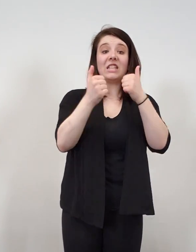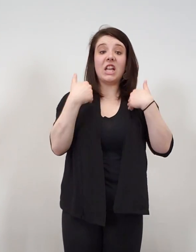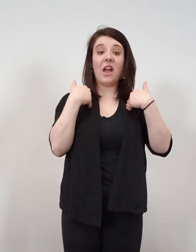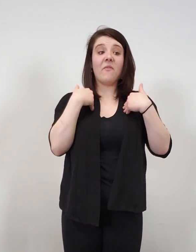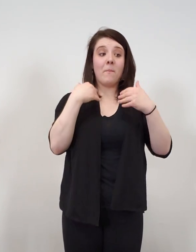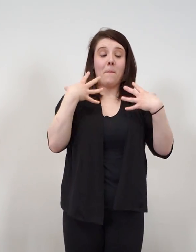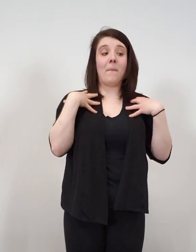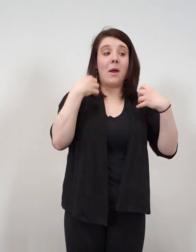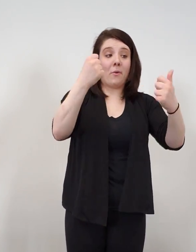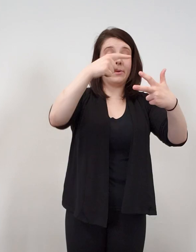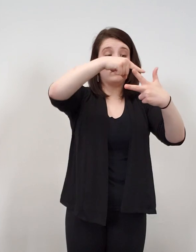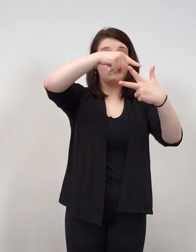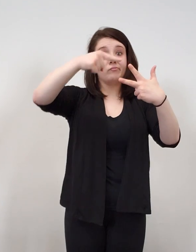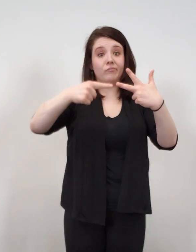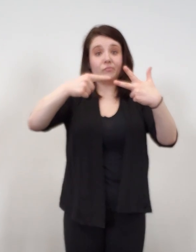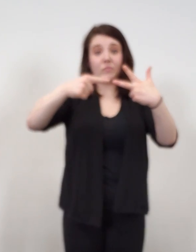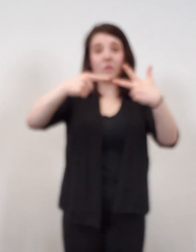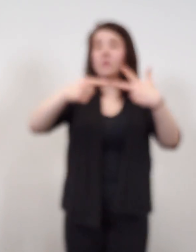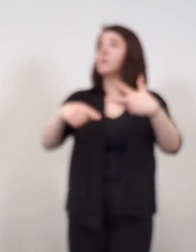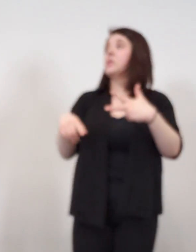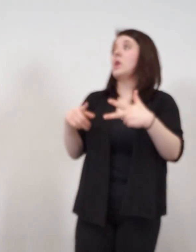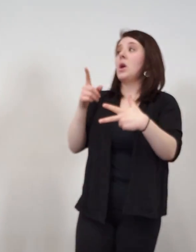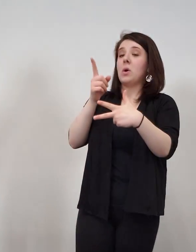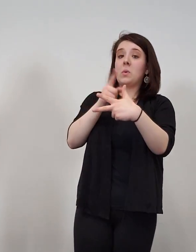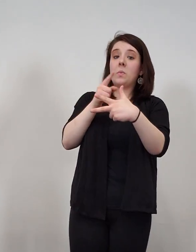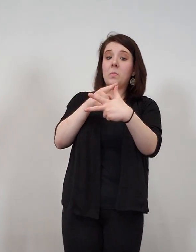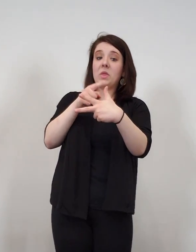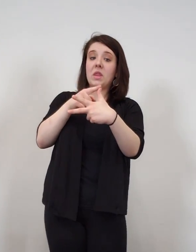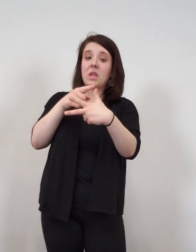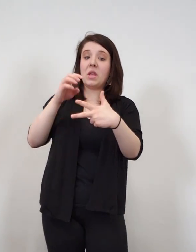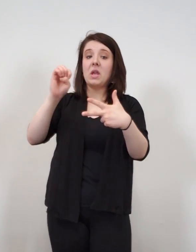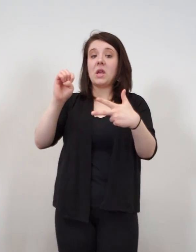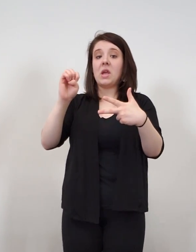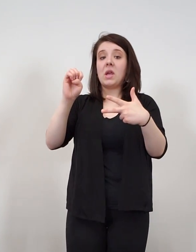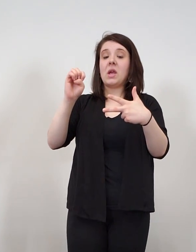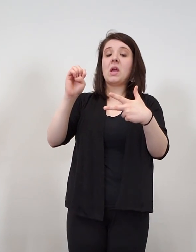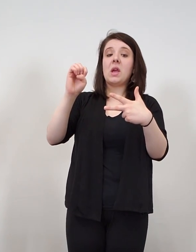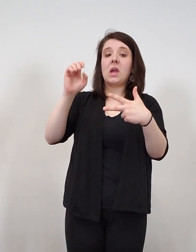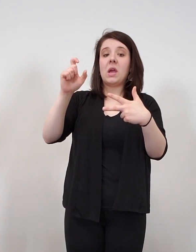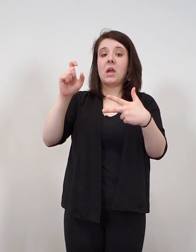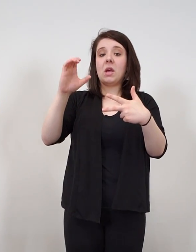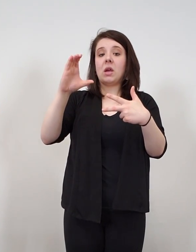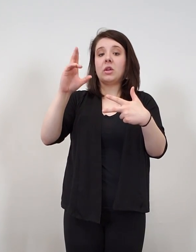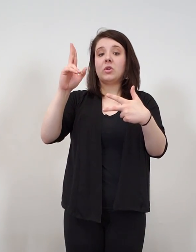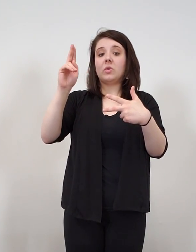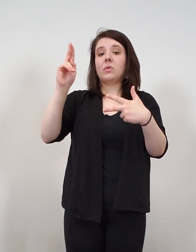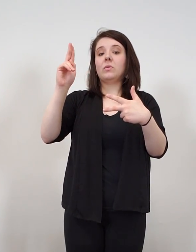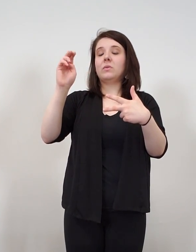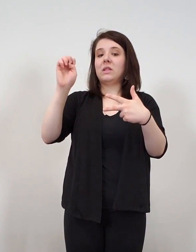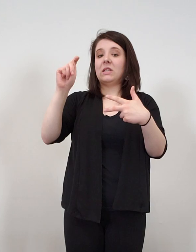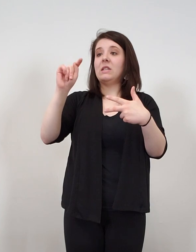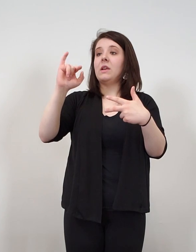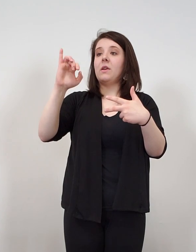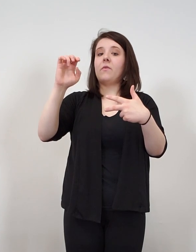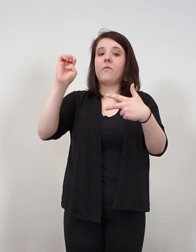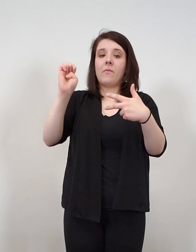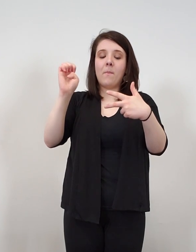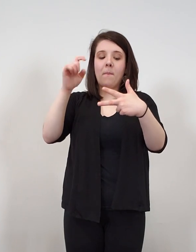that chooses the judges for the Supreme Court. But the legislative branch has to vote and